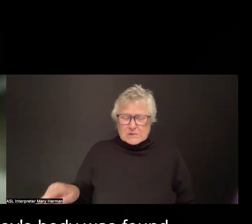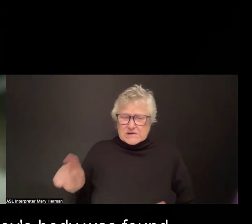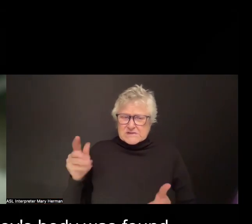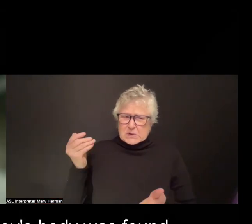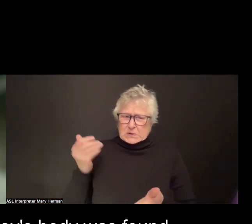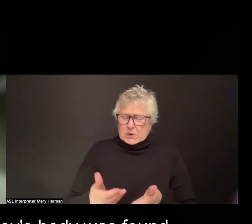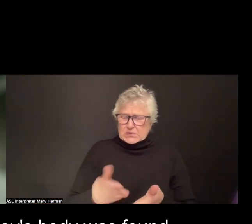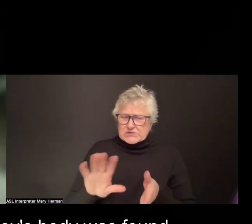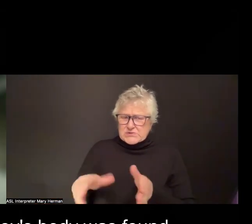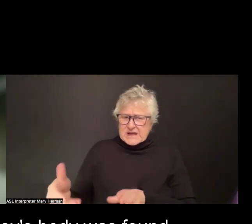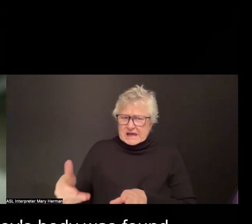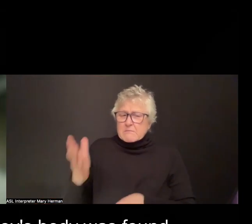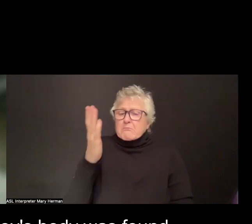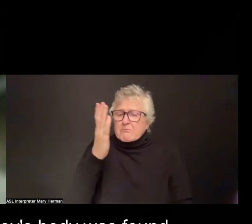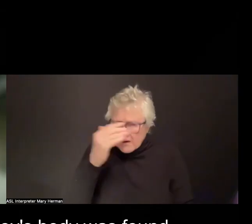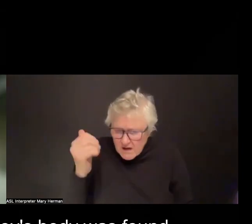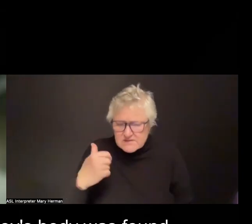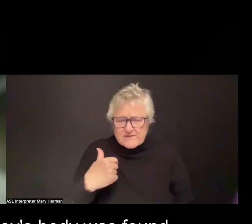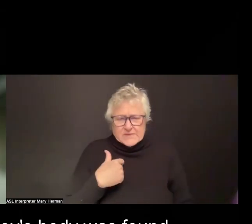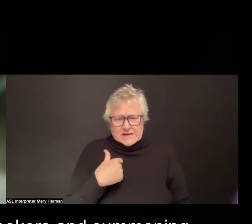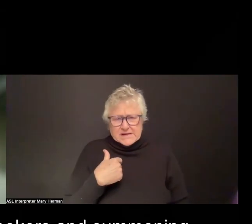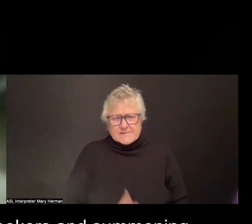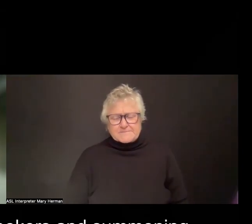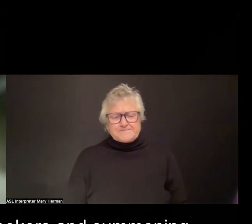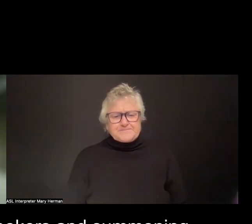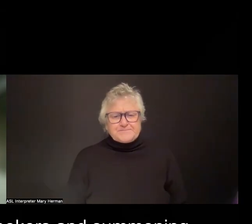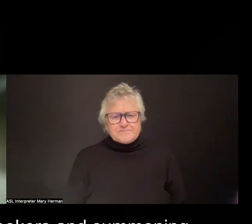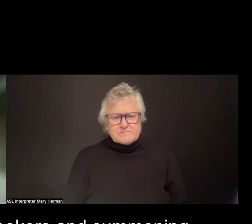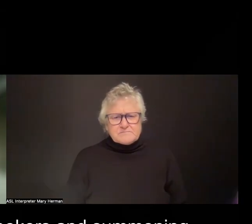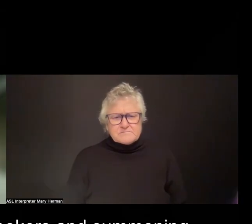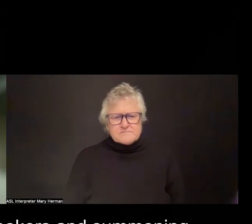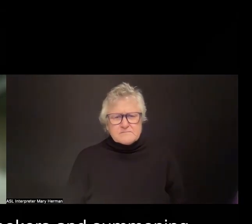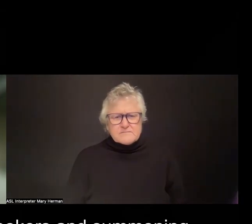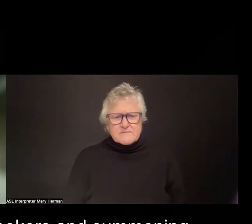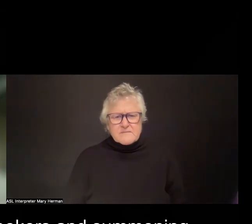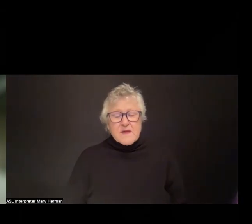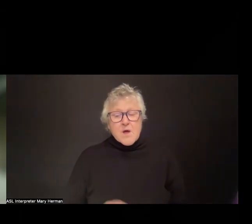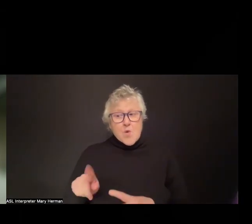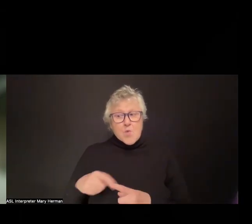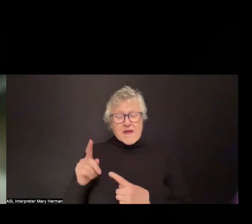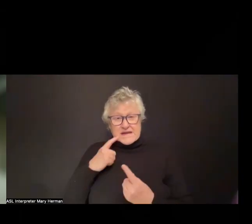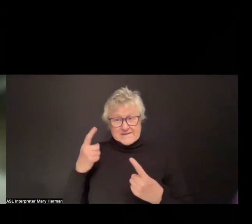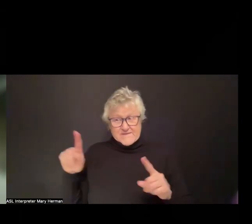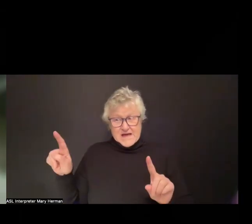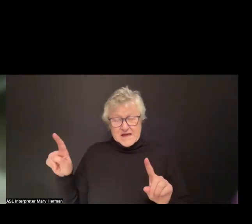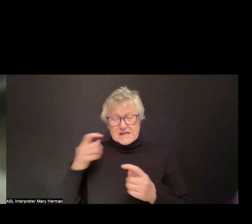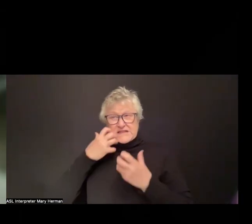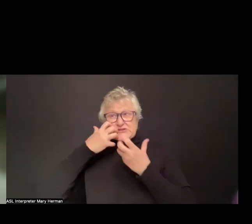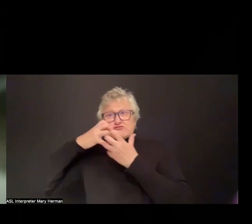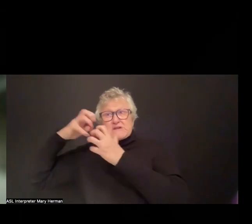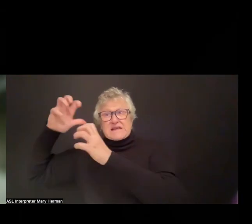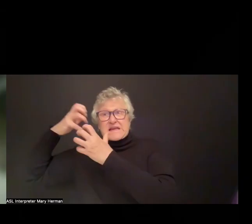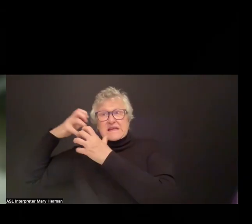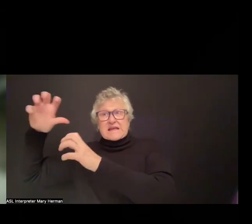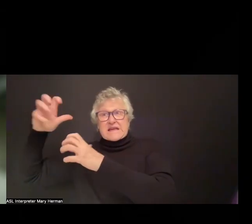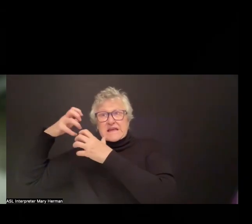this broken boy's body was found, there was sure to be screams and a rush of commotion and onlookers and summoning of the constable. I had best be well gone by